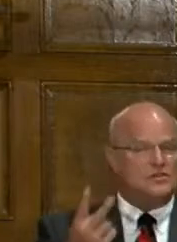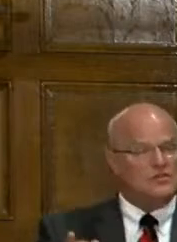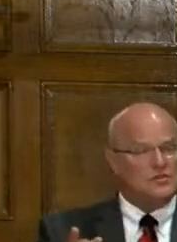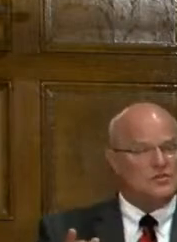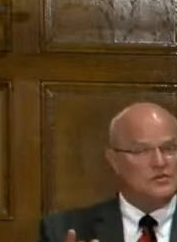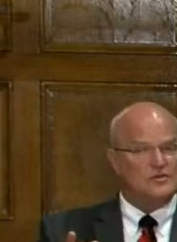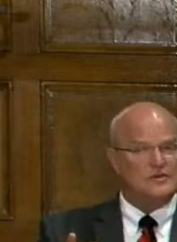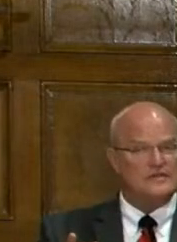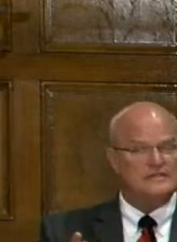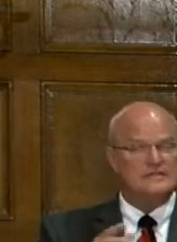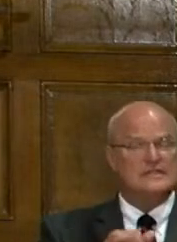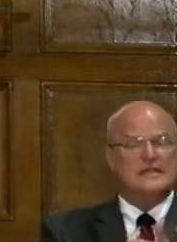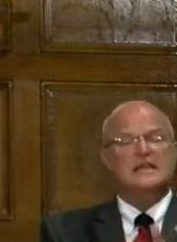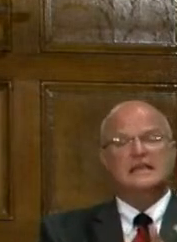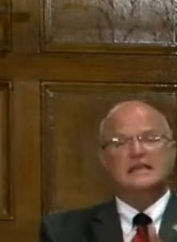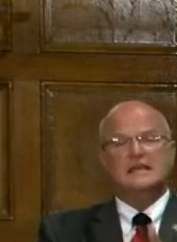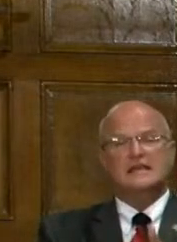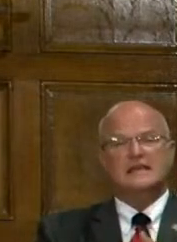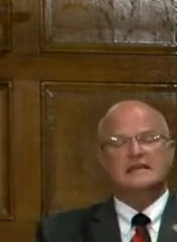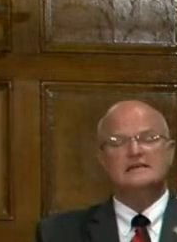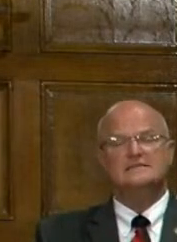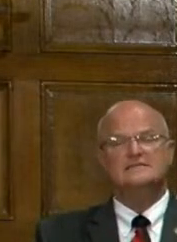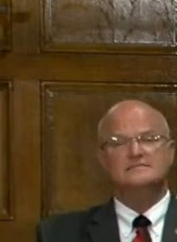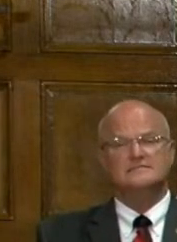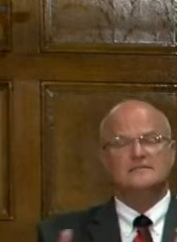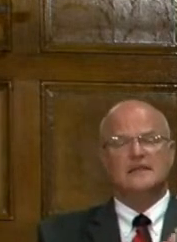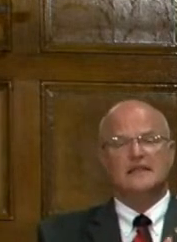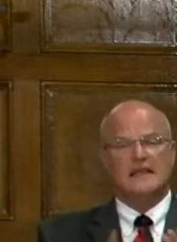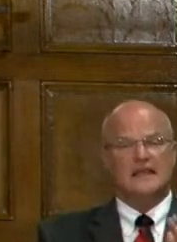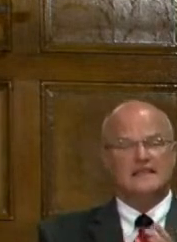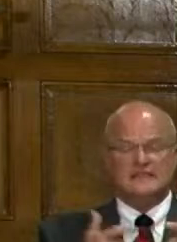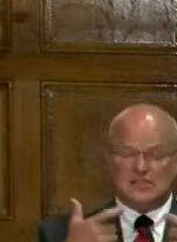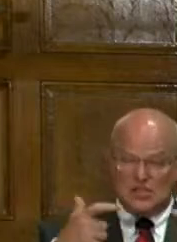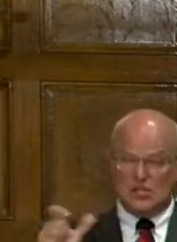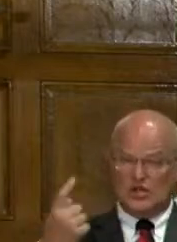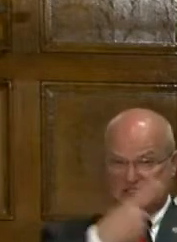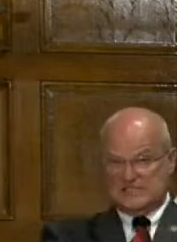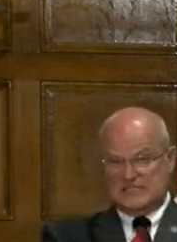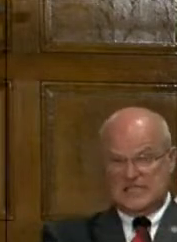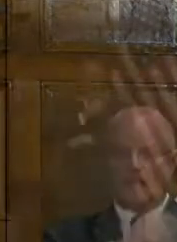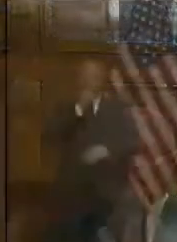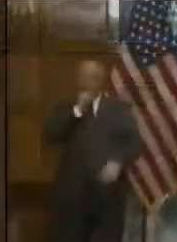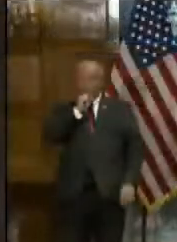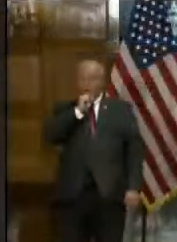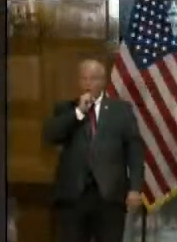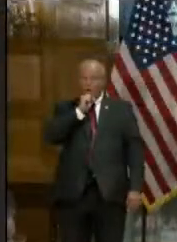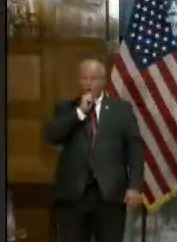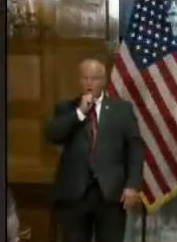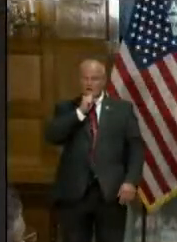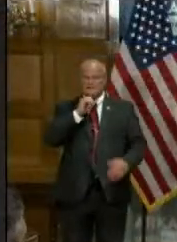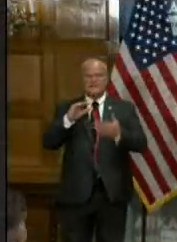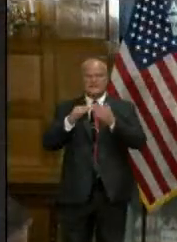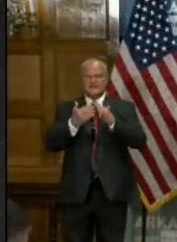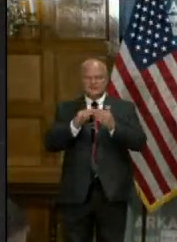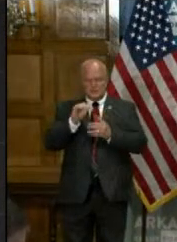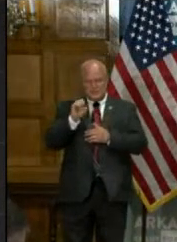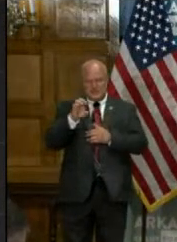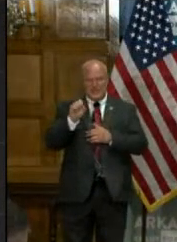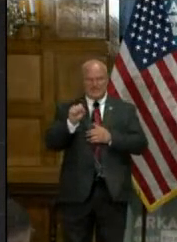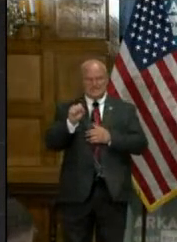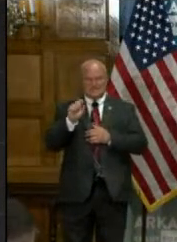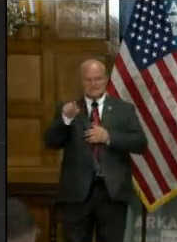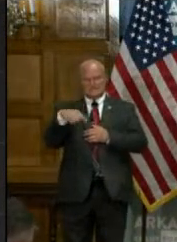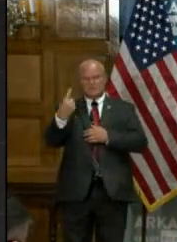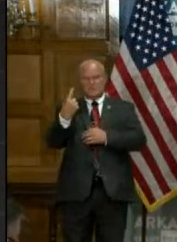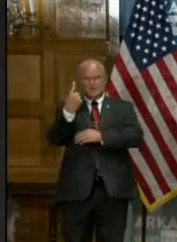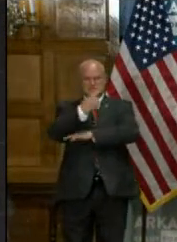see that, again, this is the largest day of the orange, which are the community cases in a